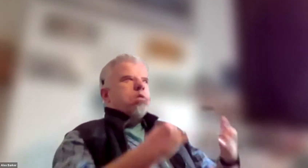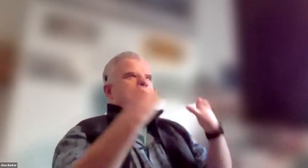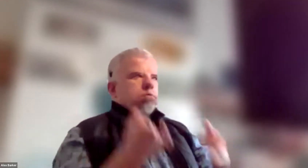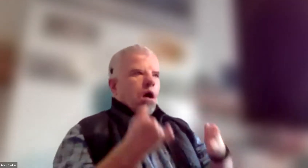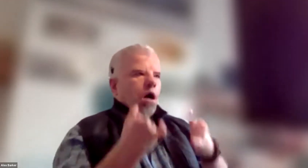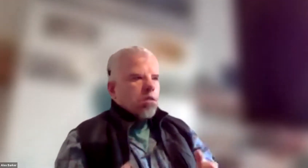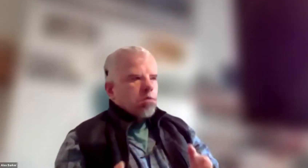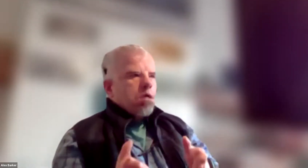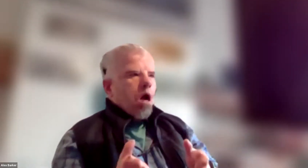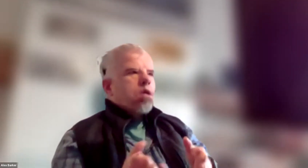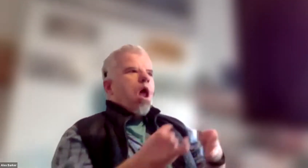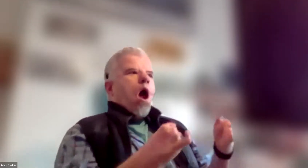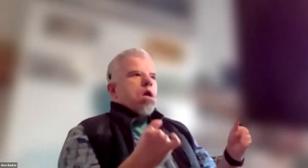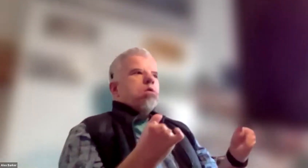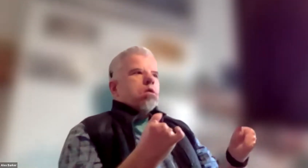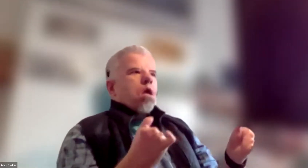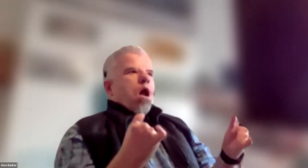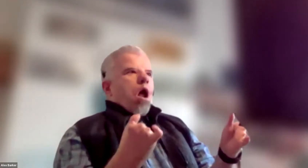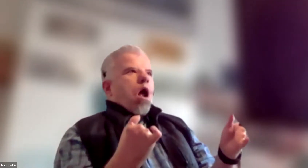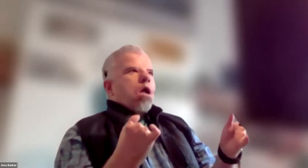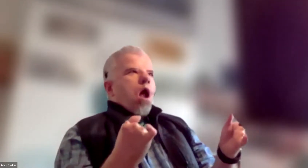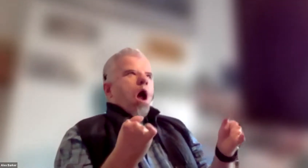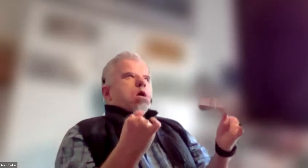rather than don't ask me. I know